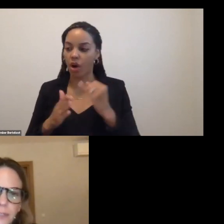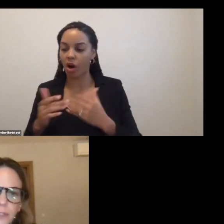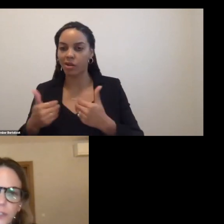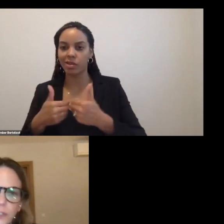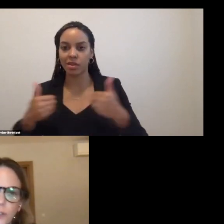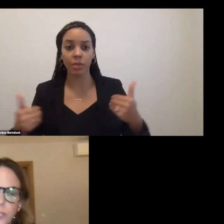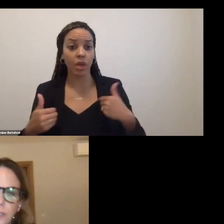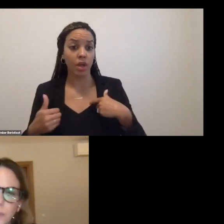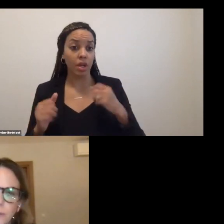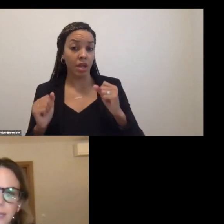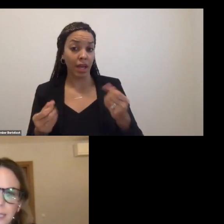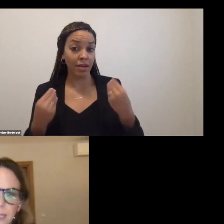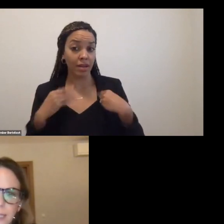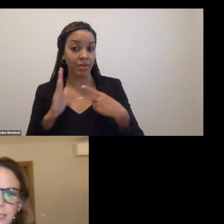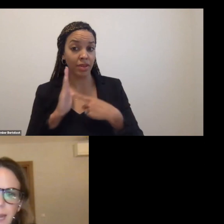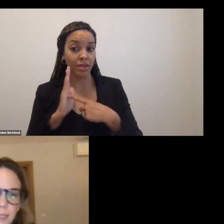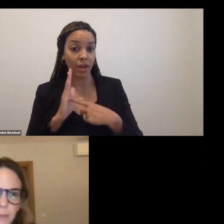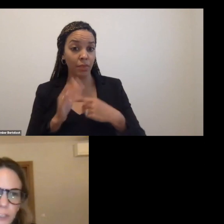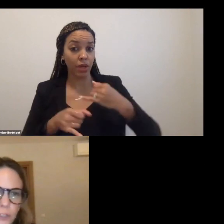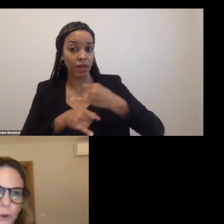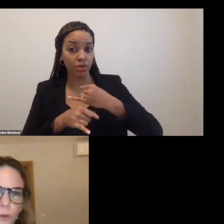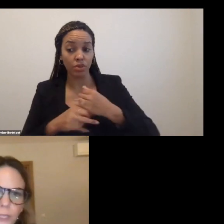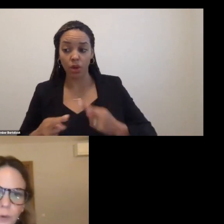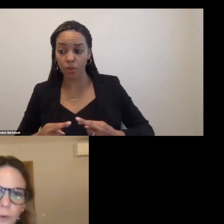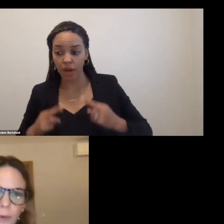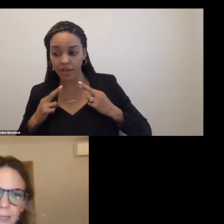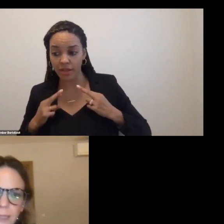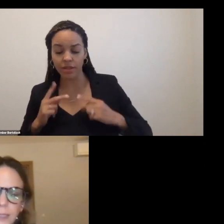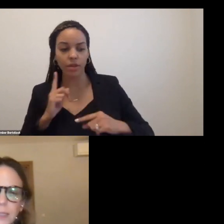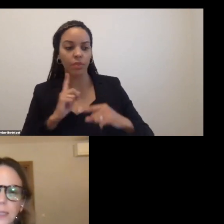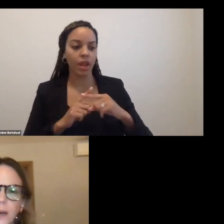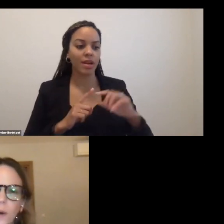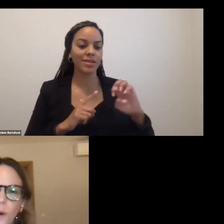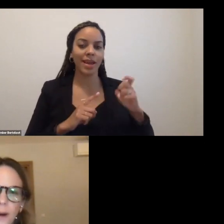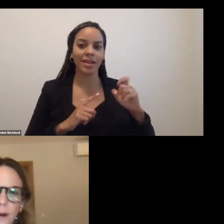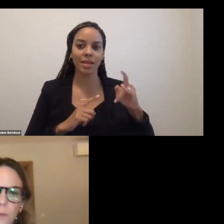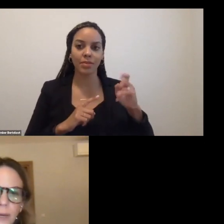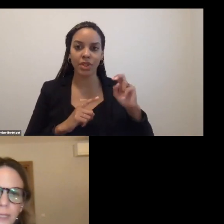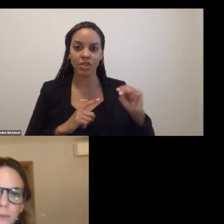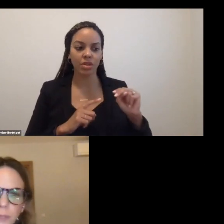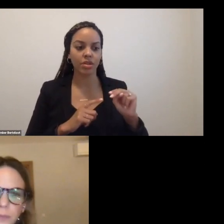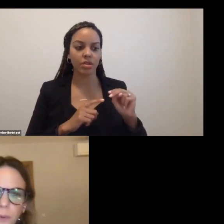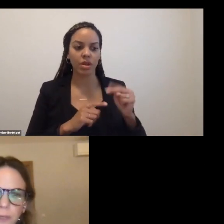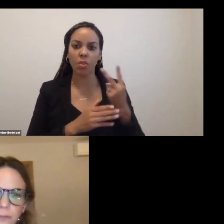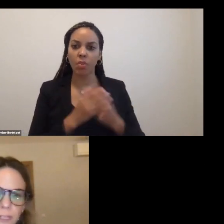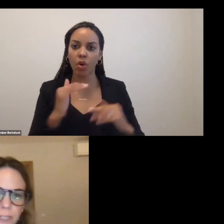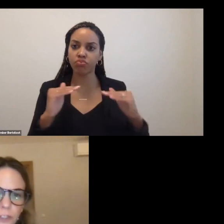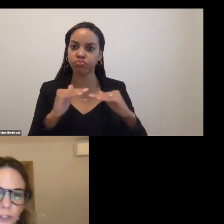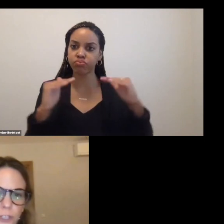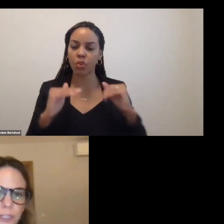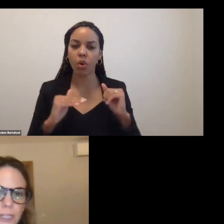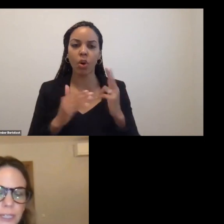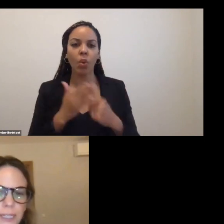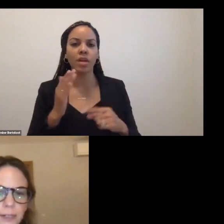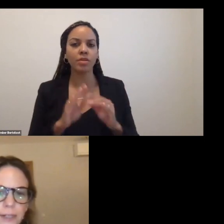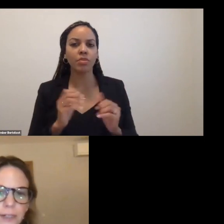of institutions where residencies and exhibitions hold equal weight? Or what is most important for